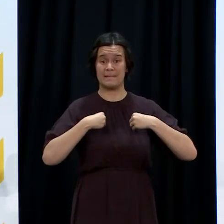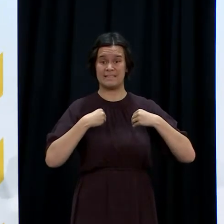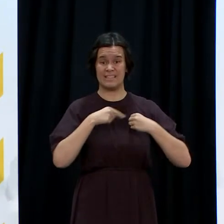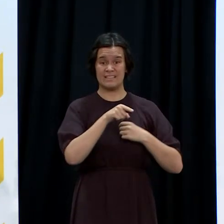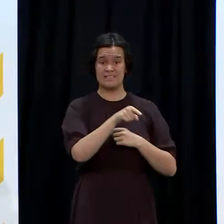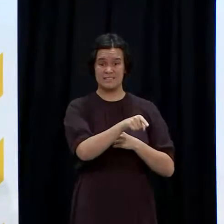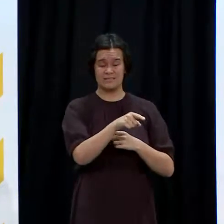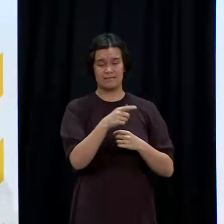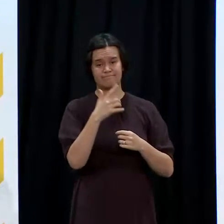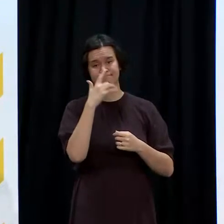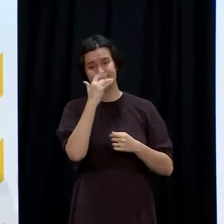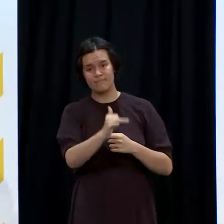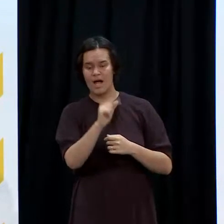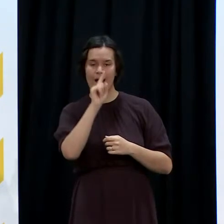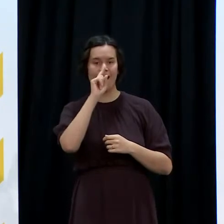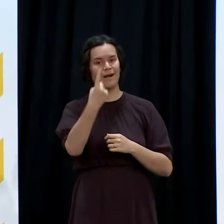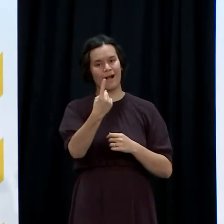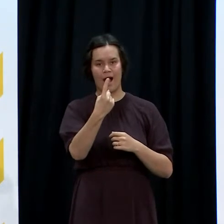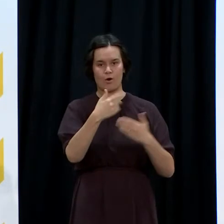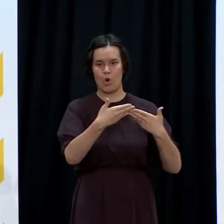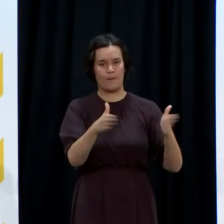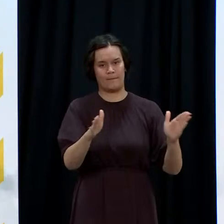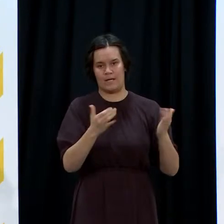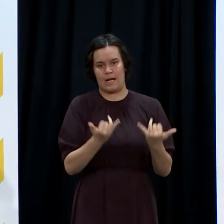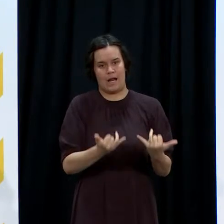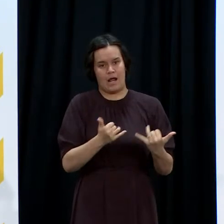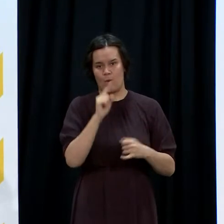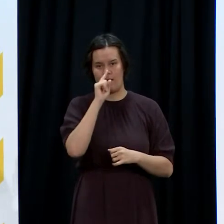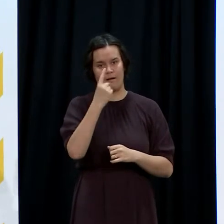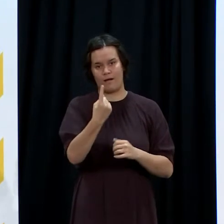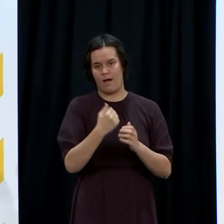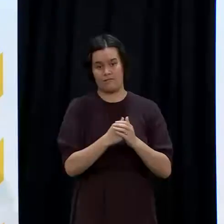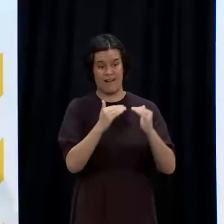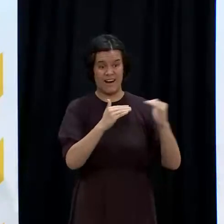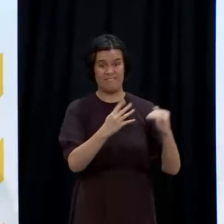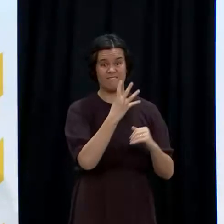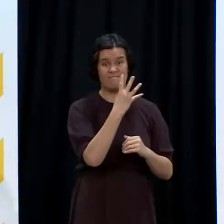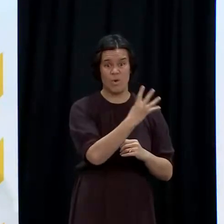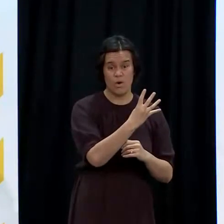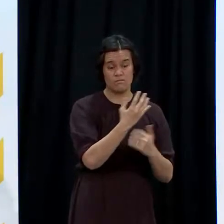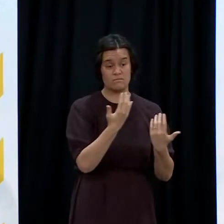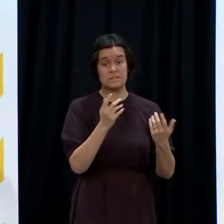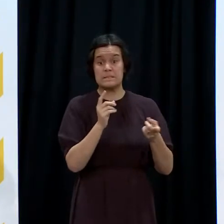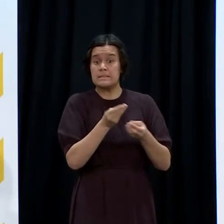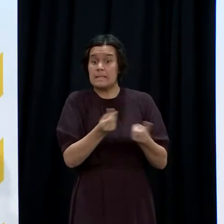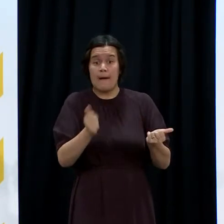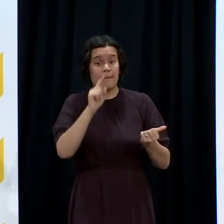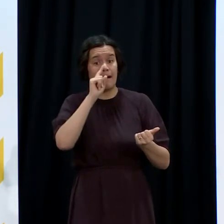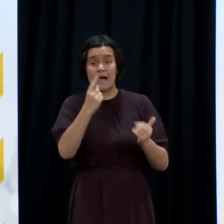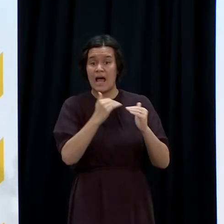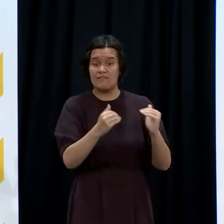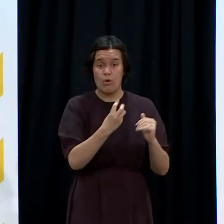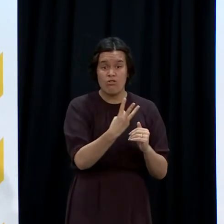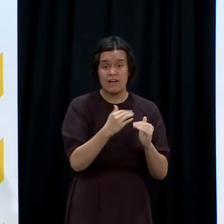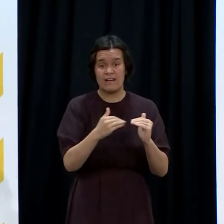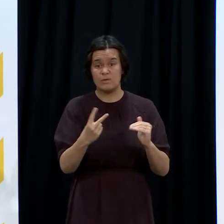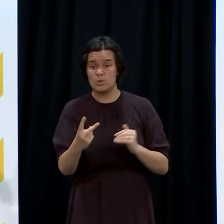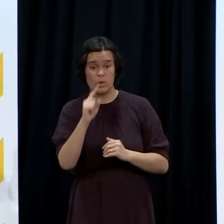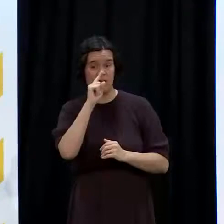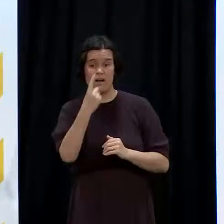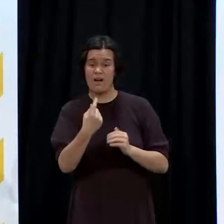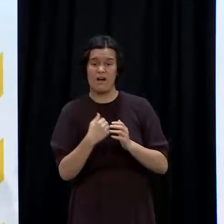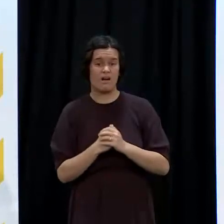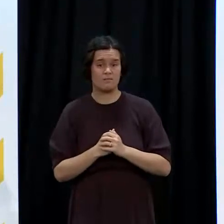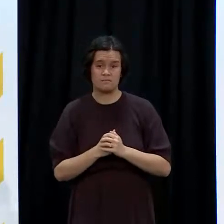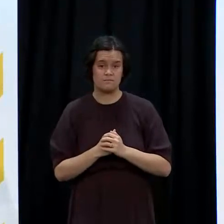operate under elevated alert level settings and in particular in level 4 lockdowns. I want to thank all of our business owners,